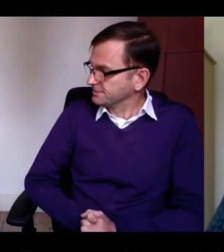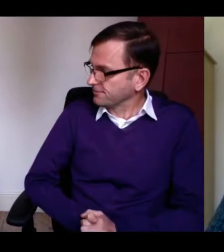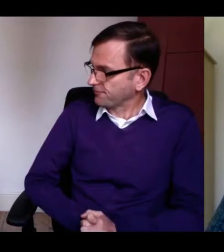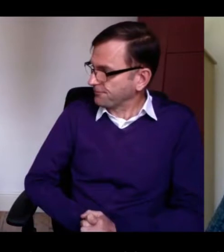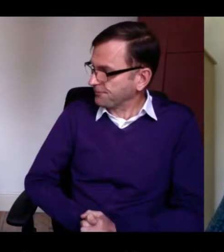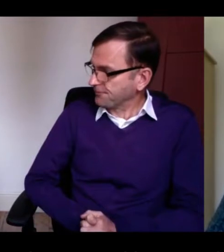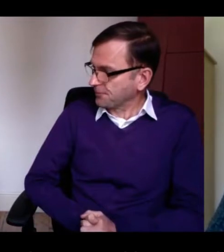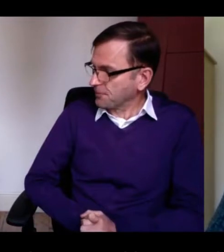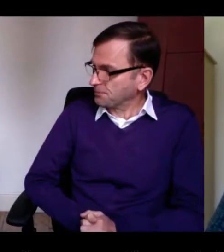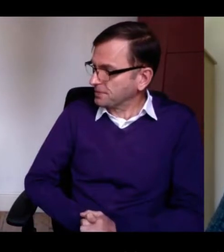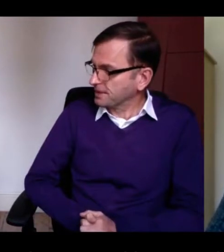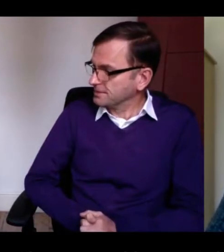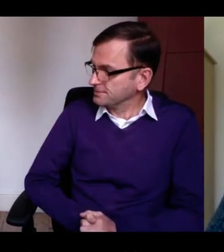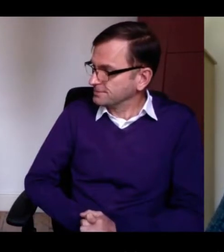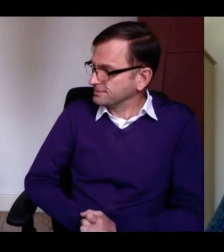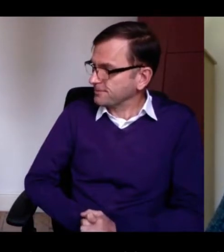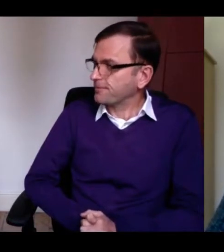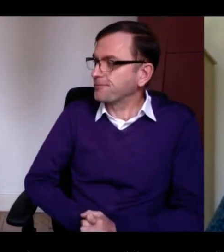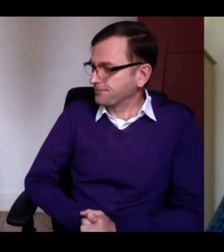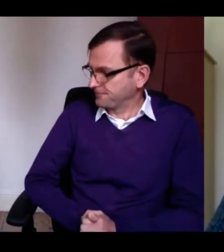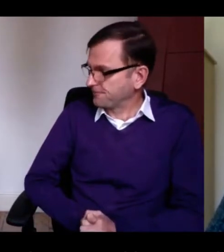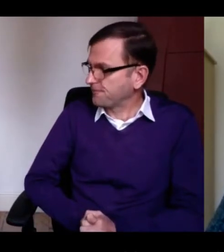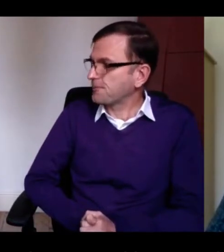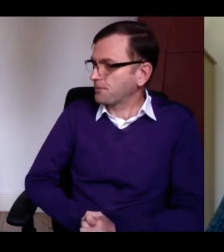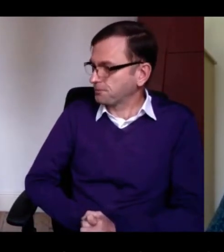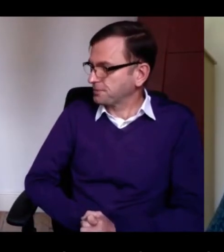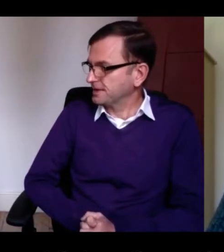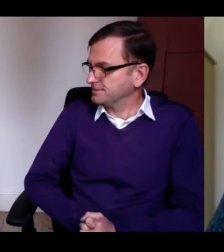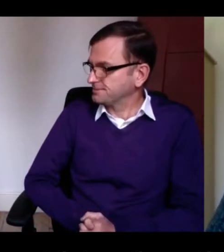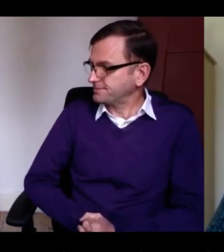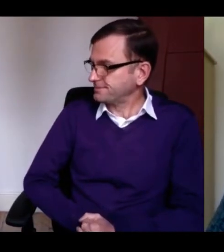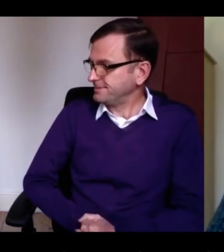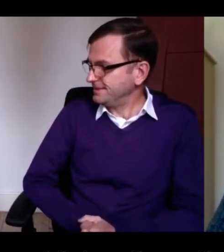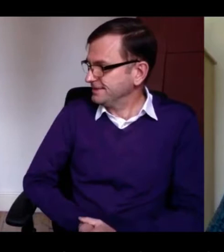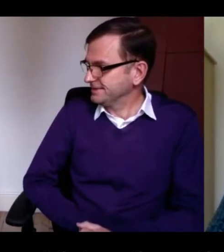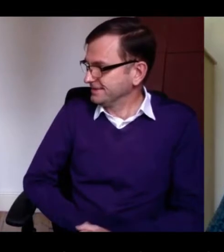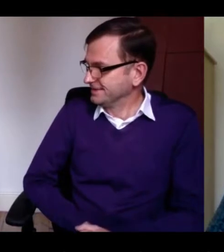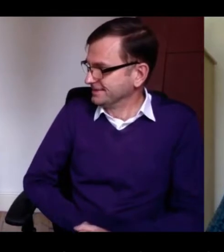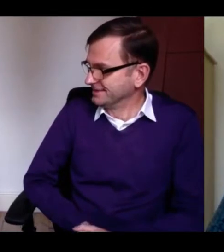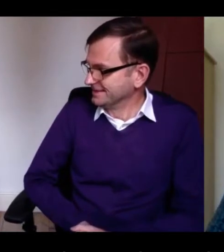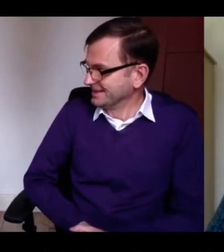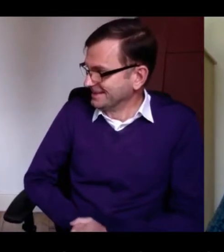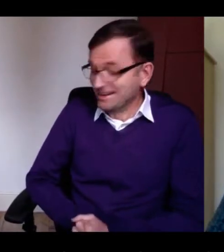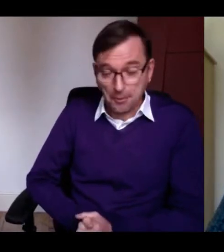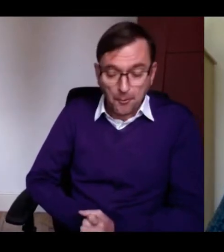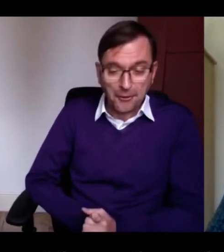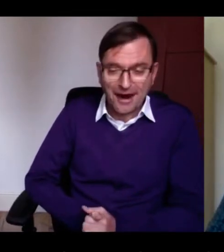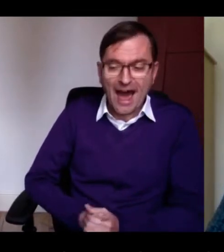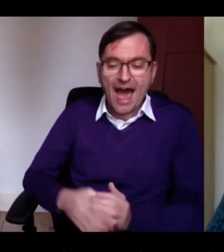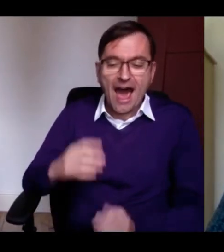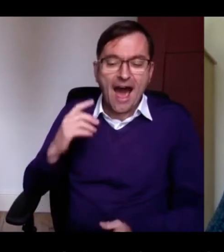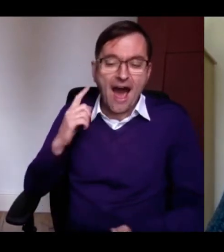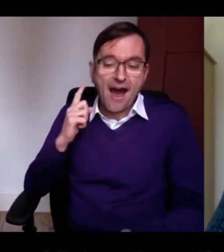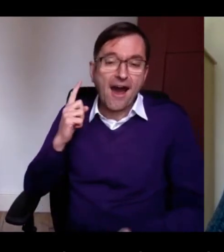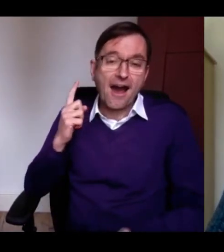post, wasn't there, about the MC that didn't actually speak a word. What was the reaction from the delegates about it?